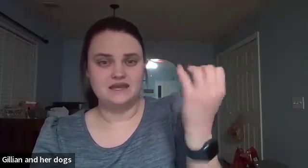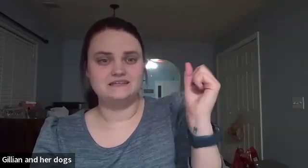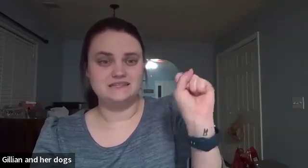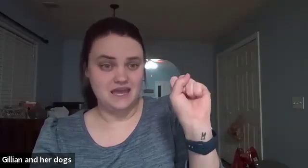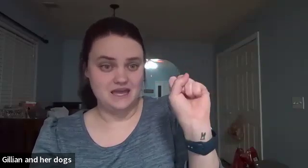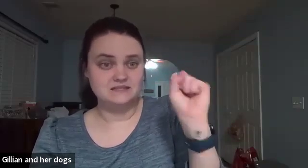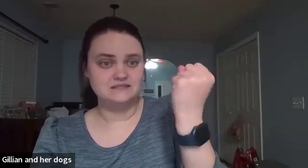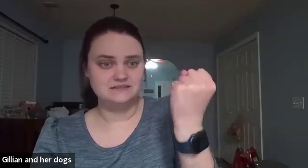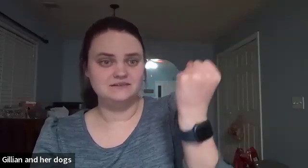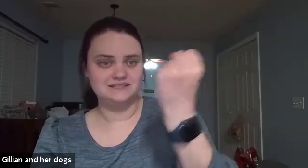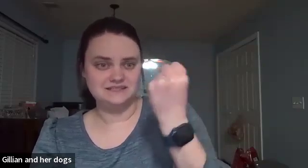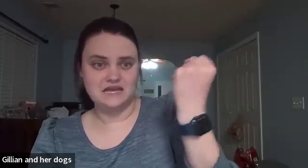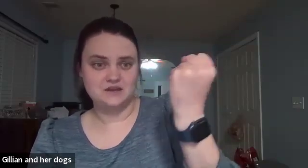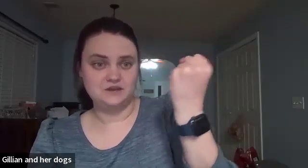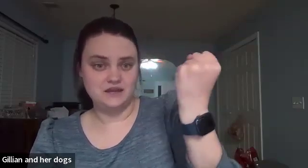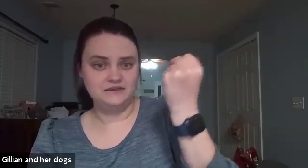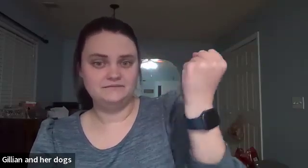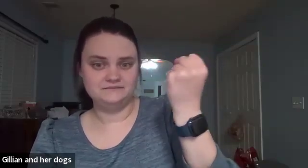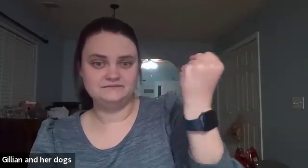Saturday is the S, Saturday.